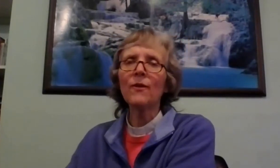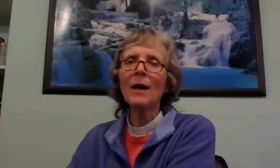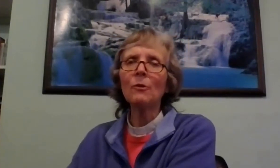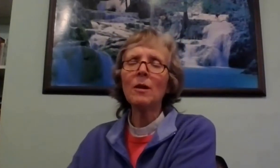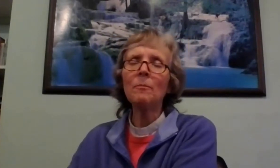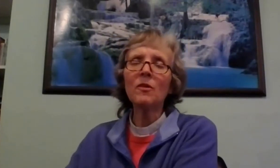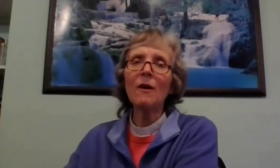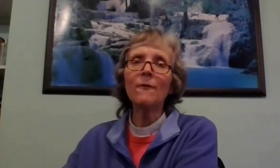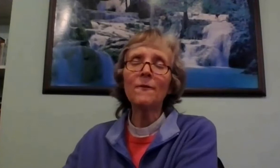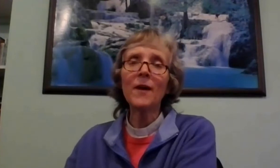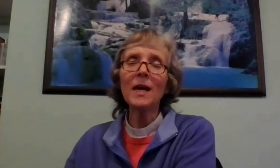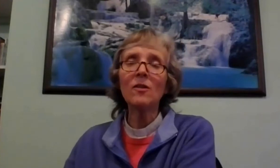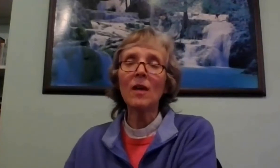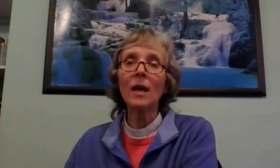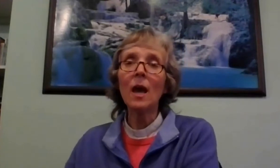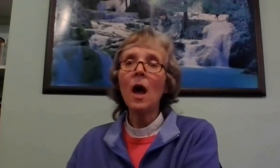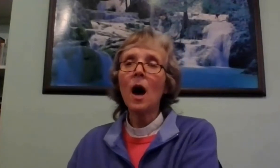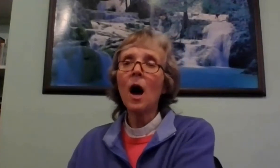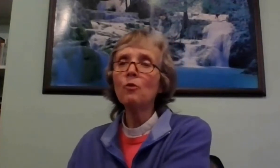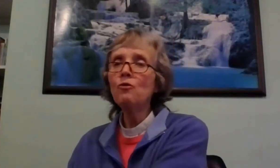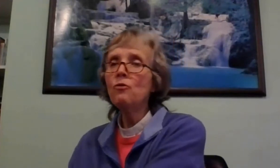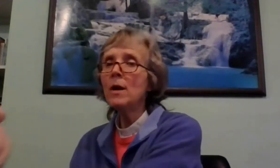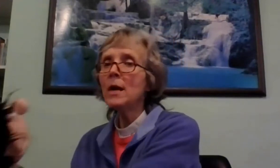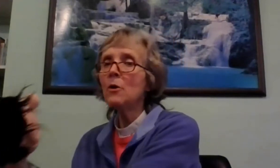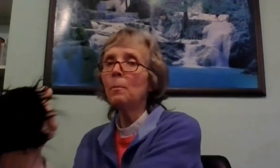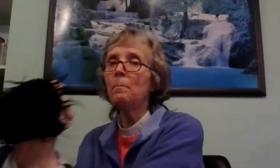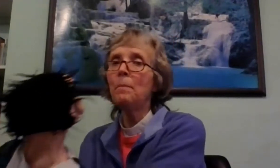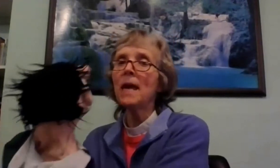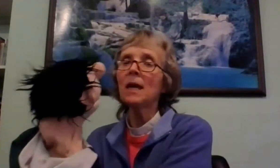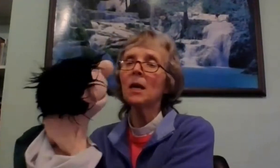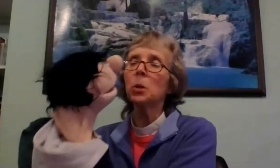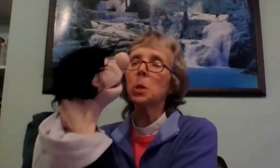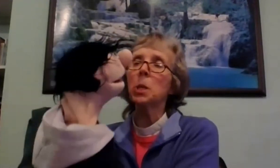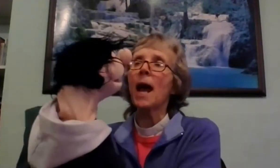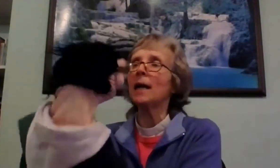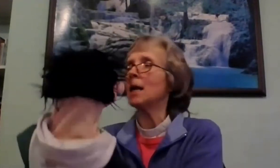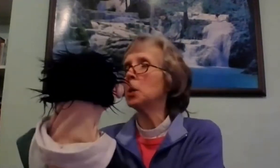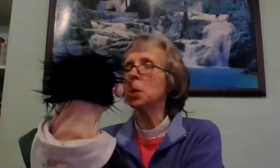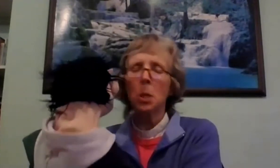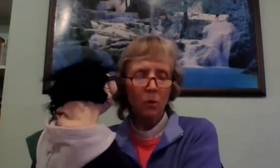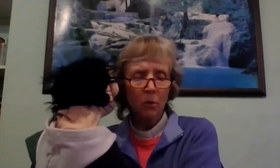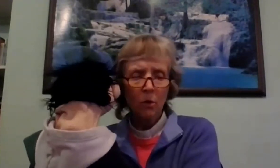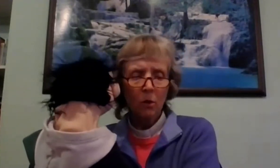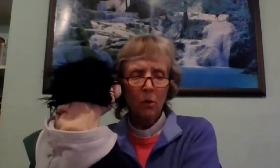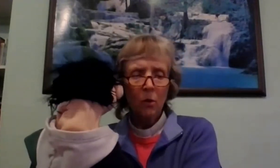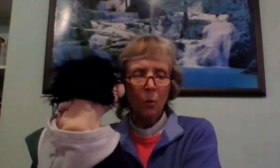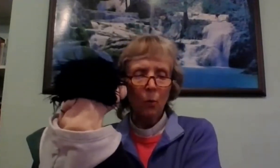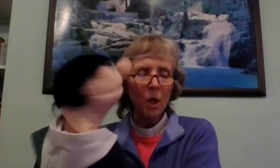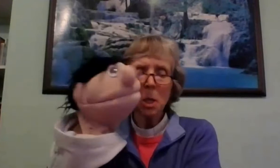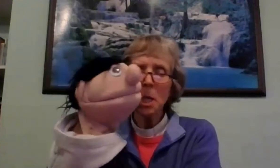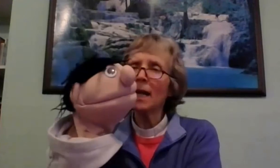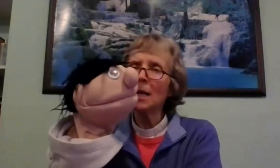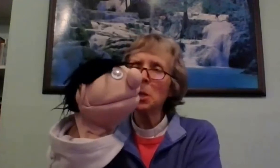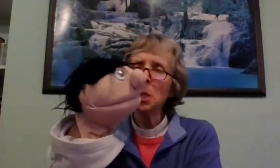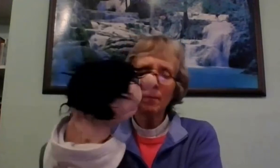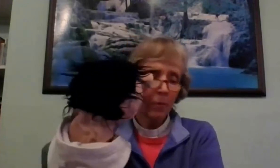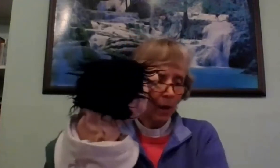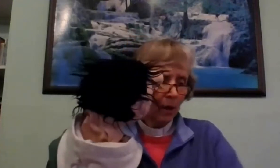found himself facing a real big challenge. What challenge?